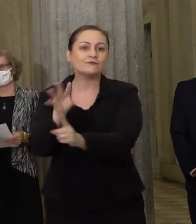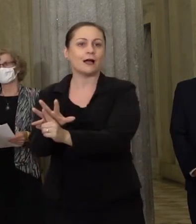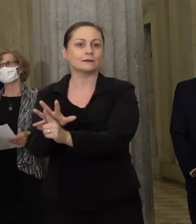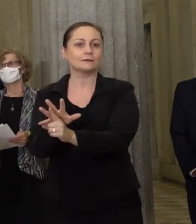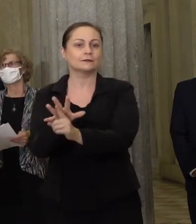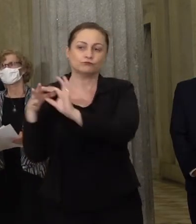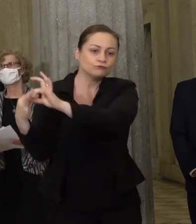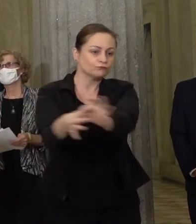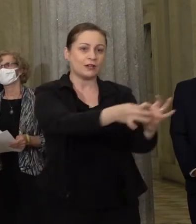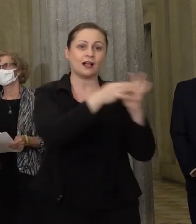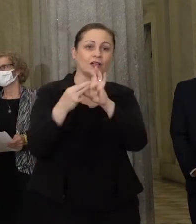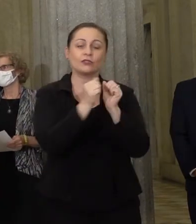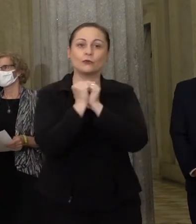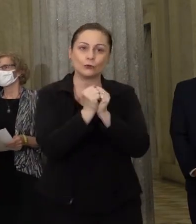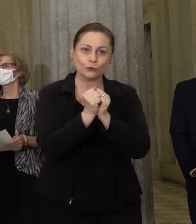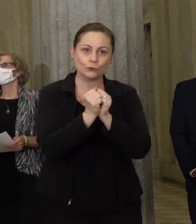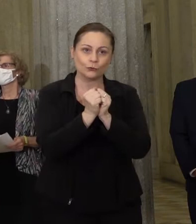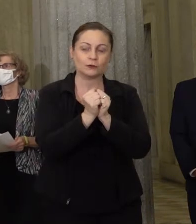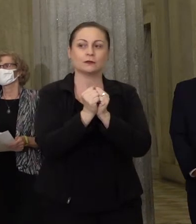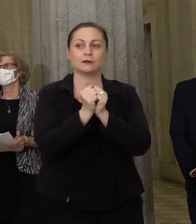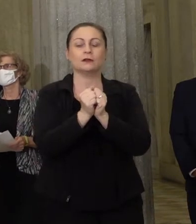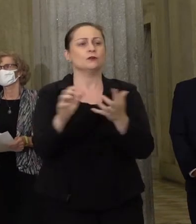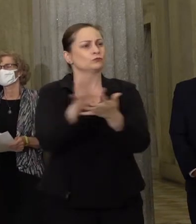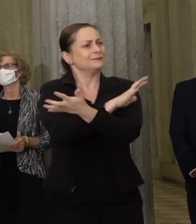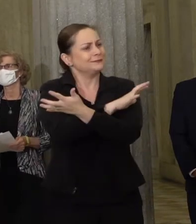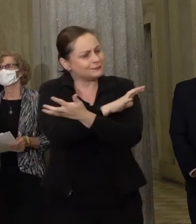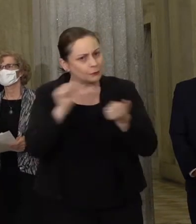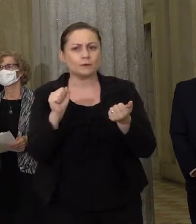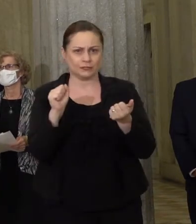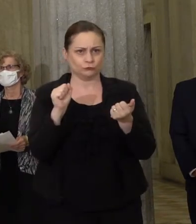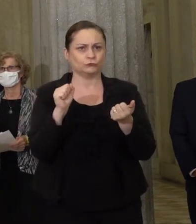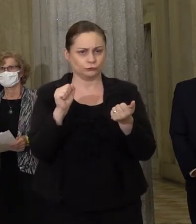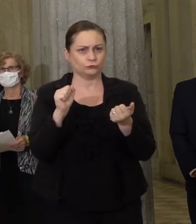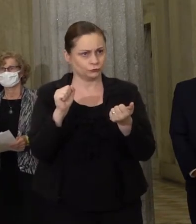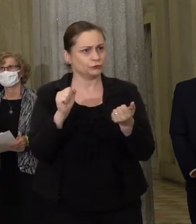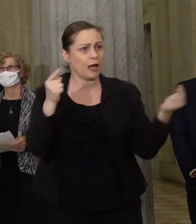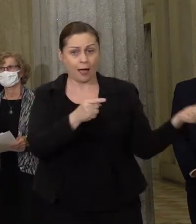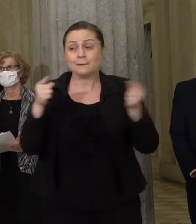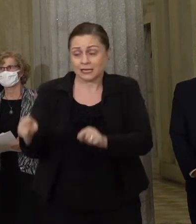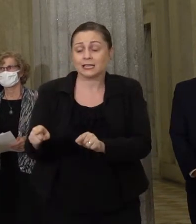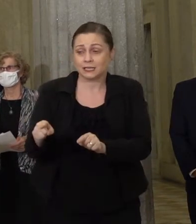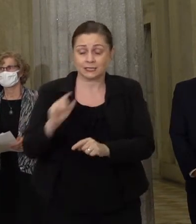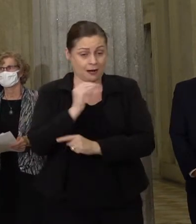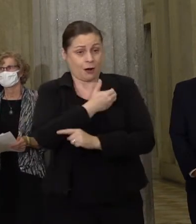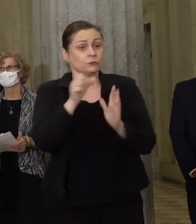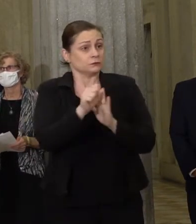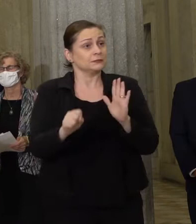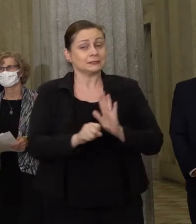tied up together, and it is the enormous damage that's being inflicted in our